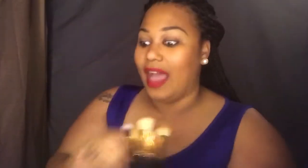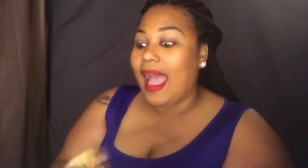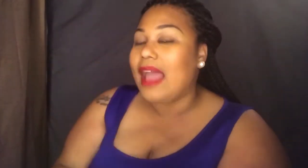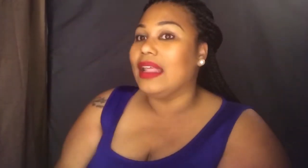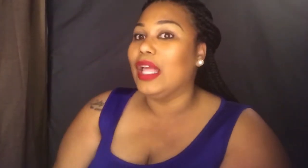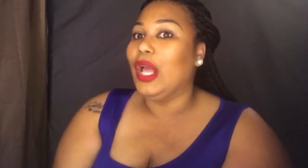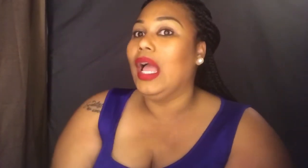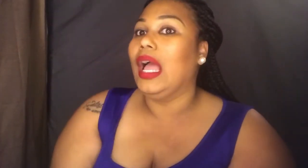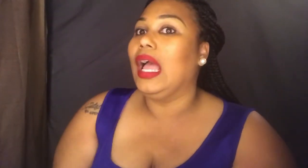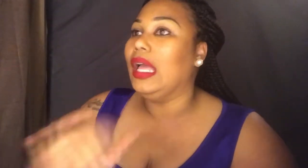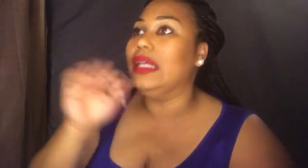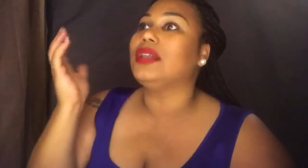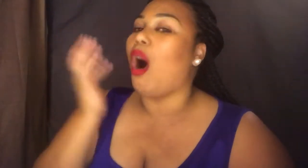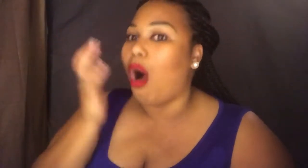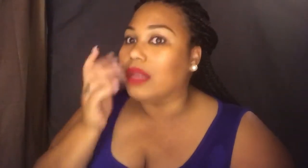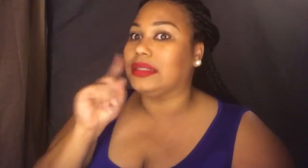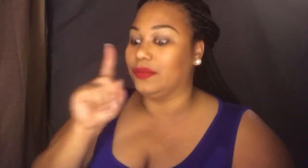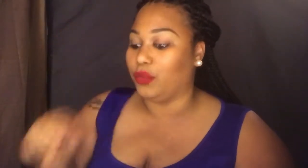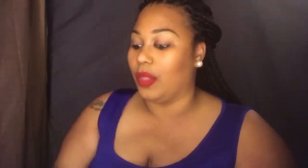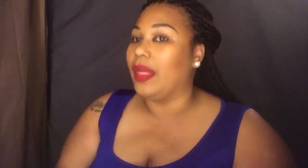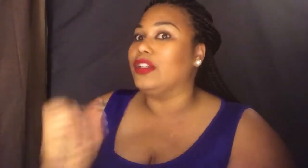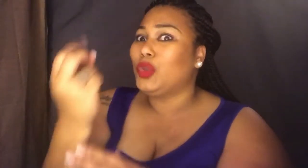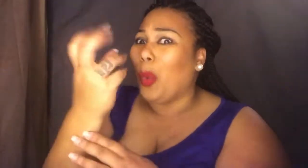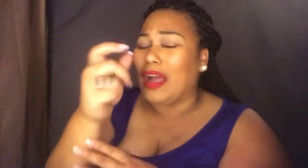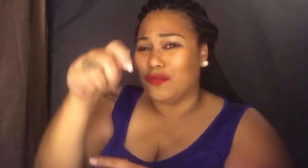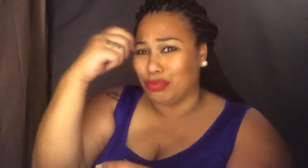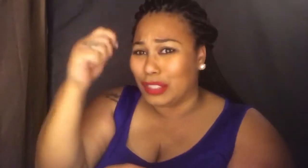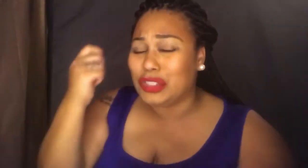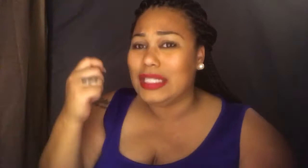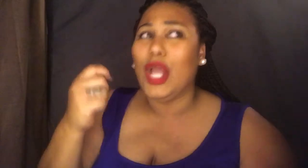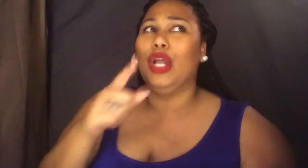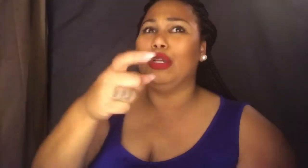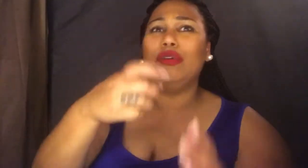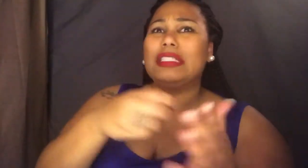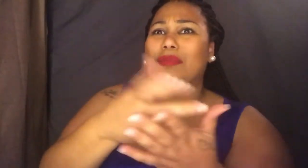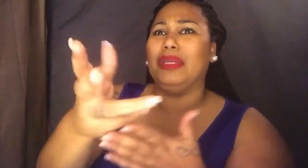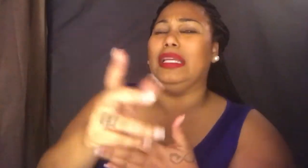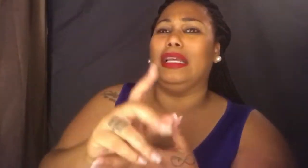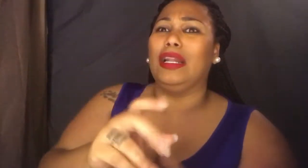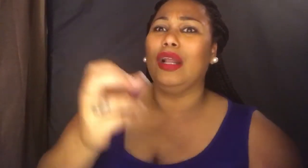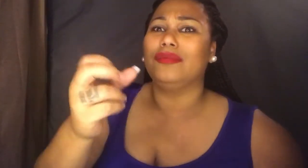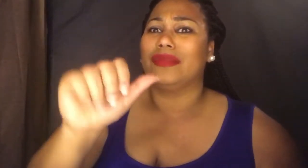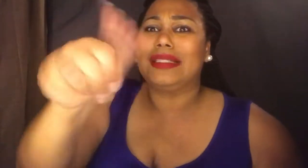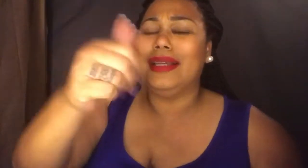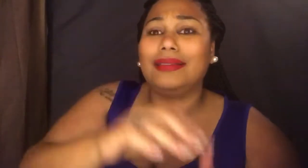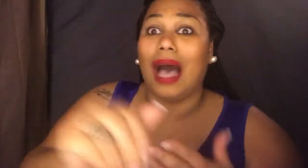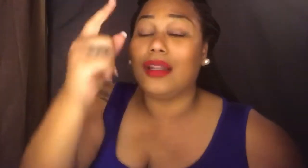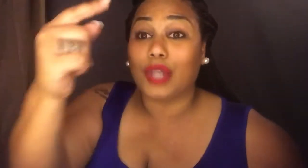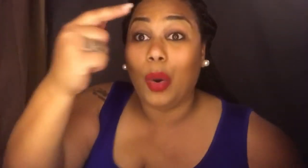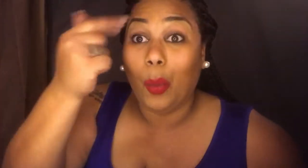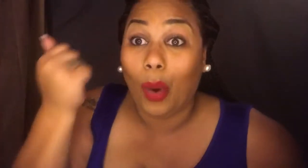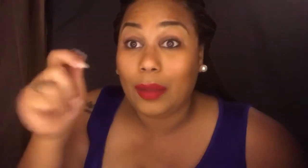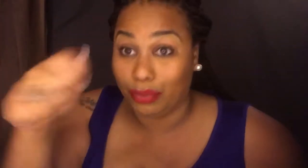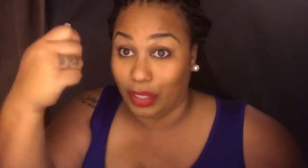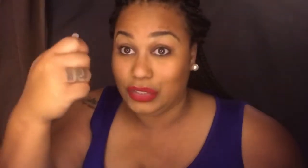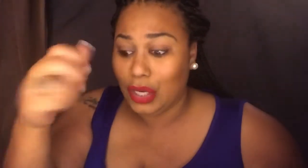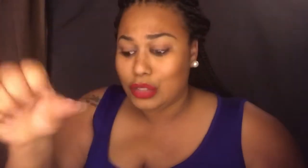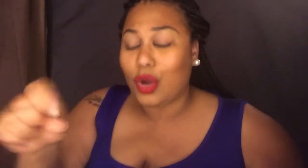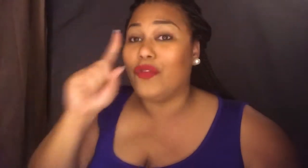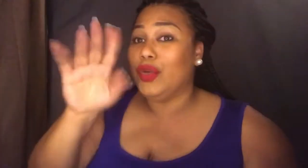that is awesome for 12 brushes. You would spend $10 on one brush, so for you to